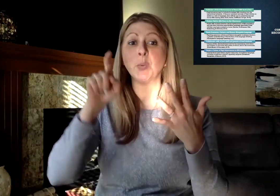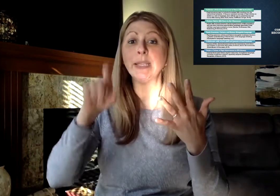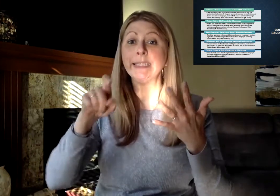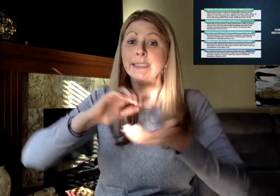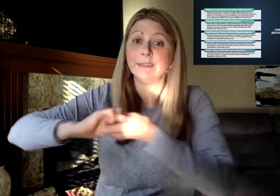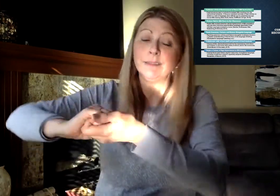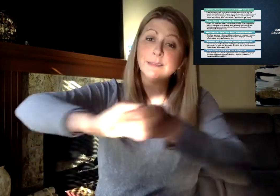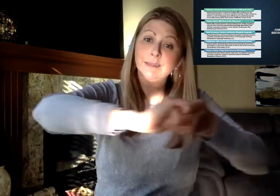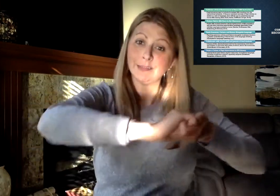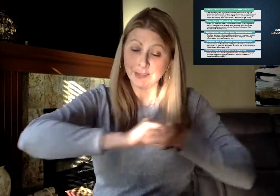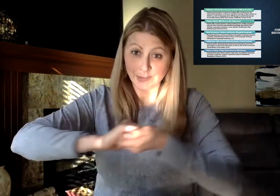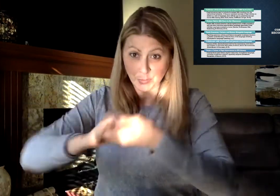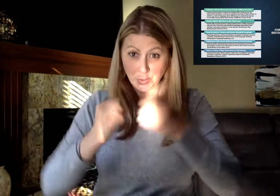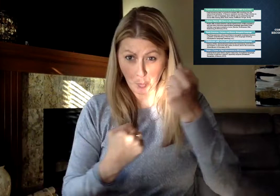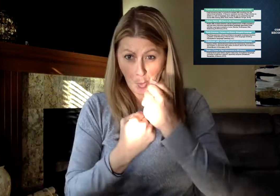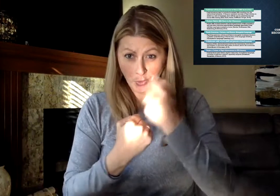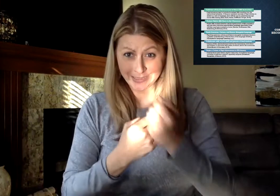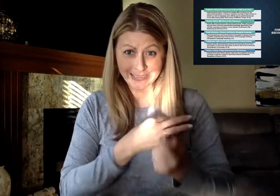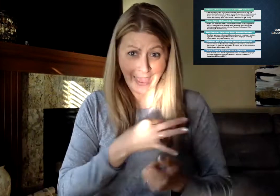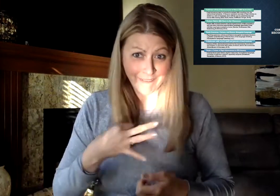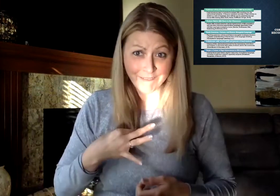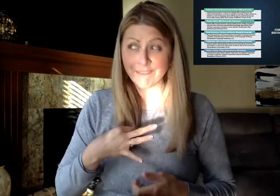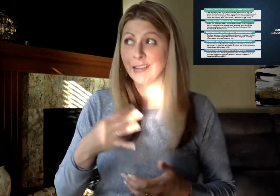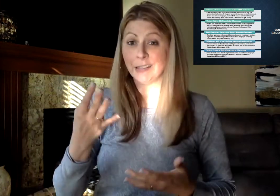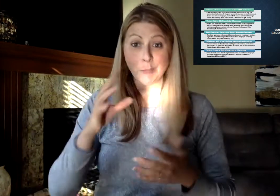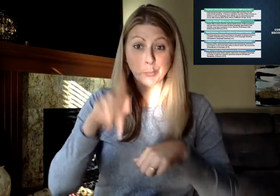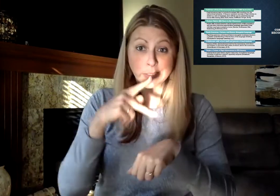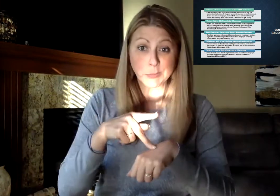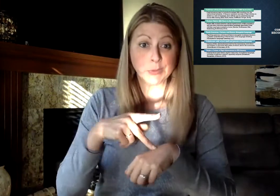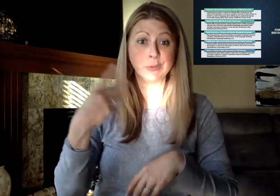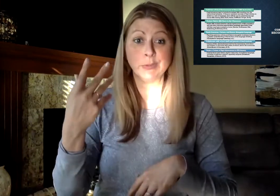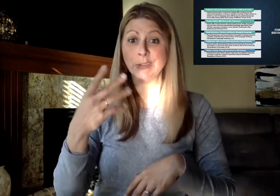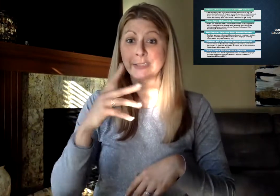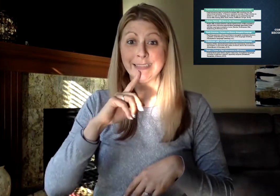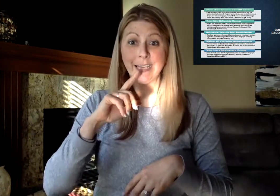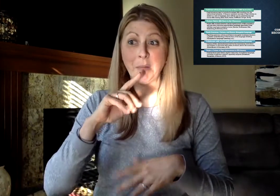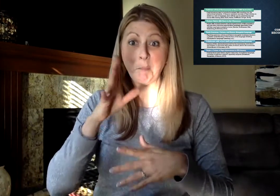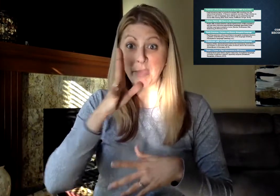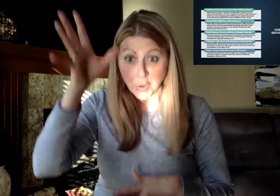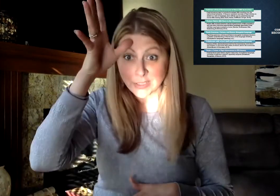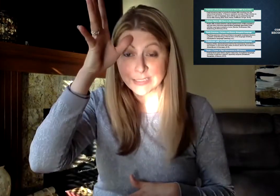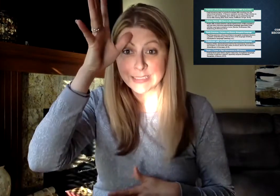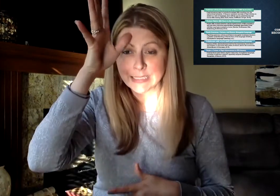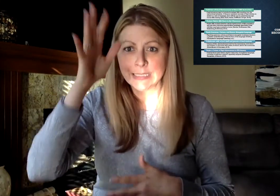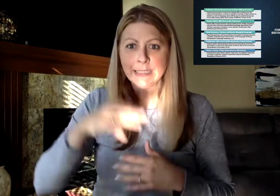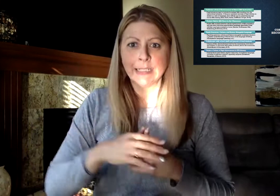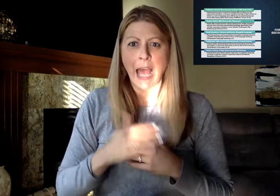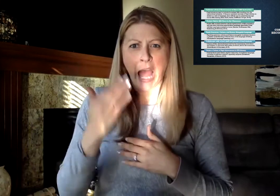The fourth thing is we need to partner and support our staff, our principals, our